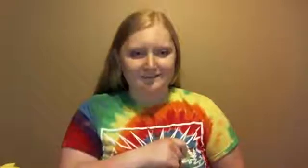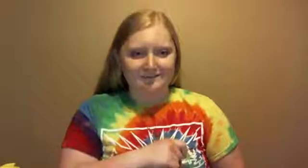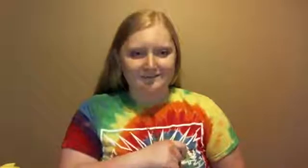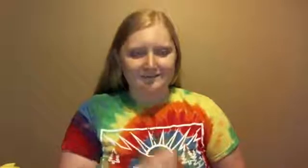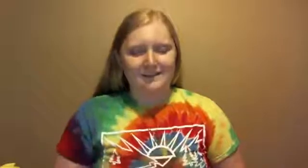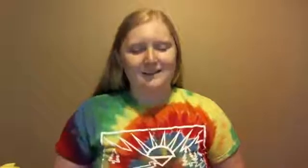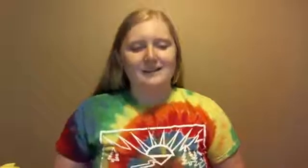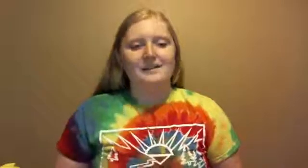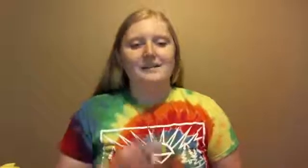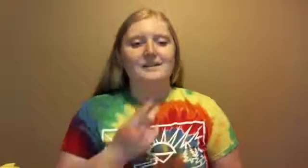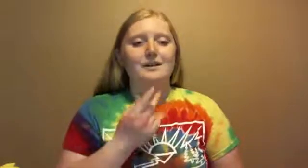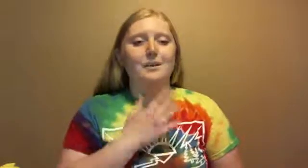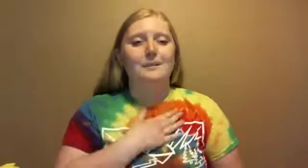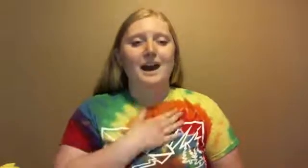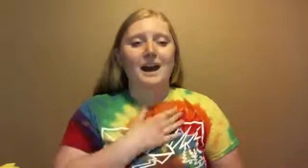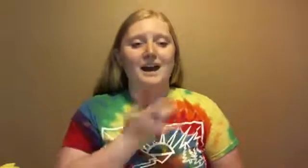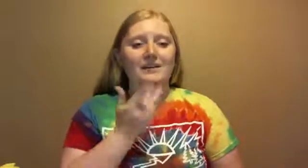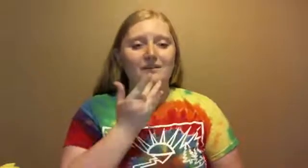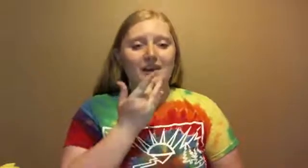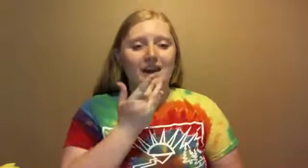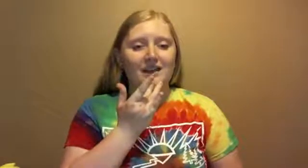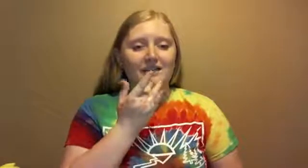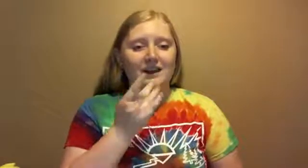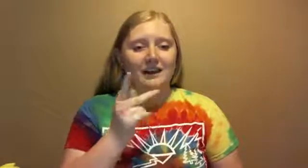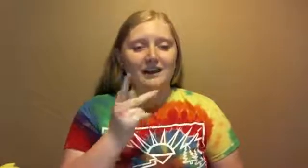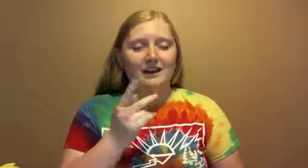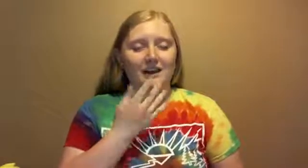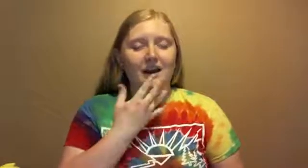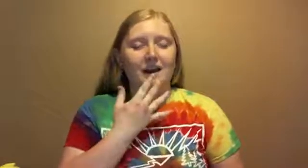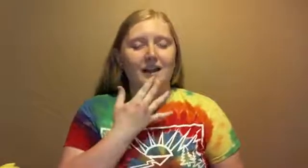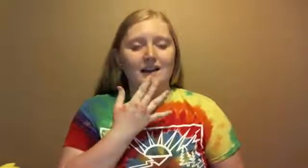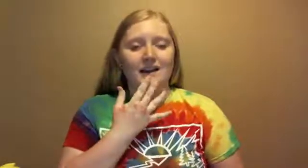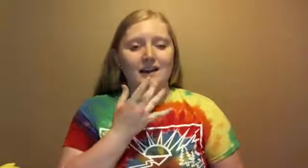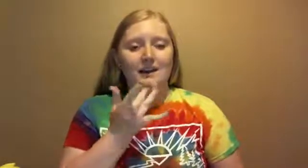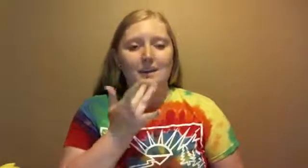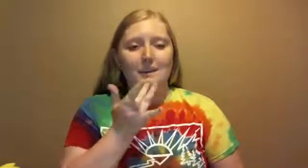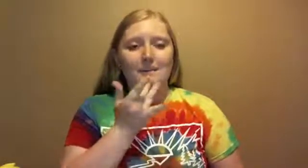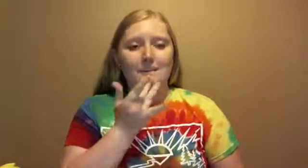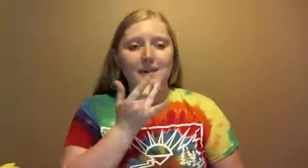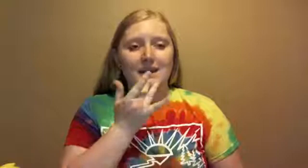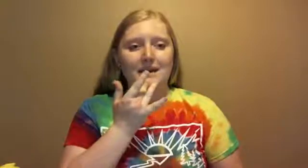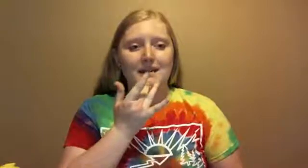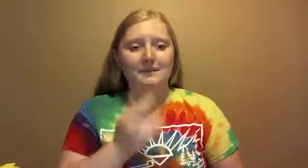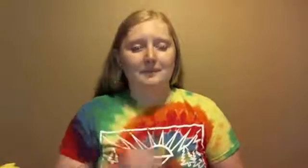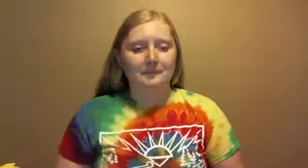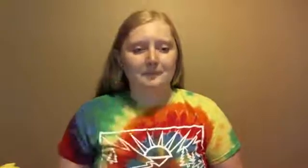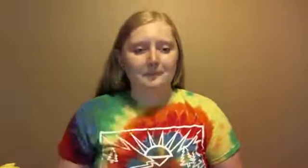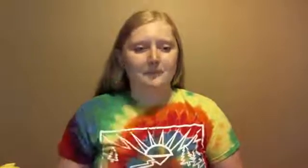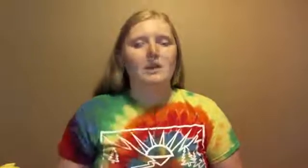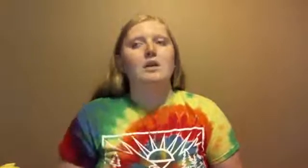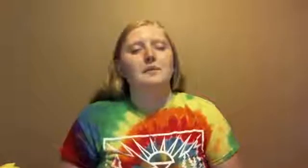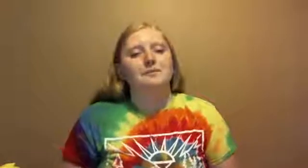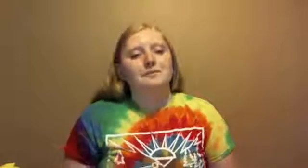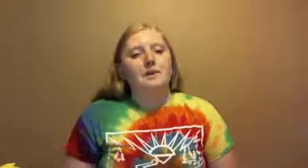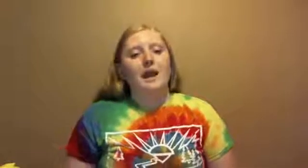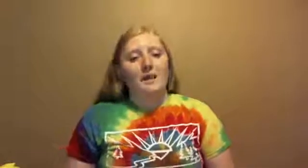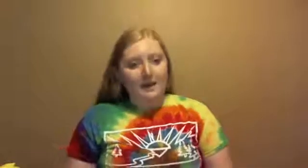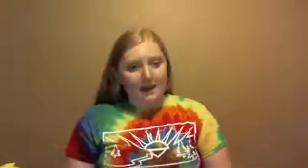pink. So my favorite color pink. And